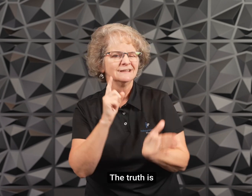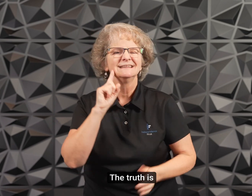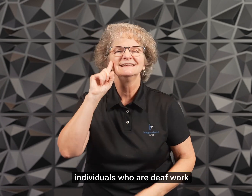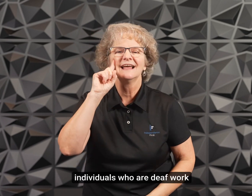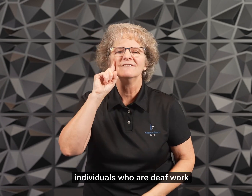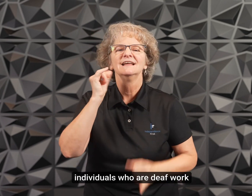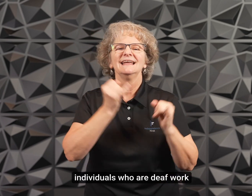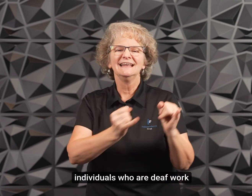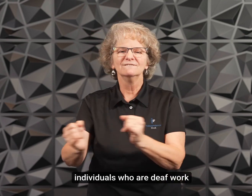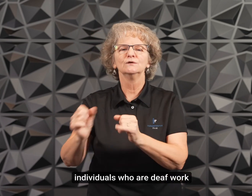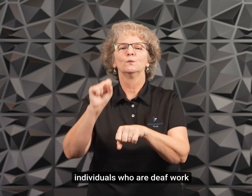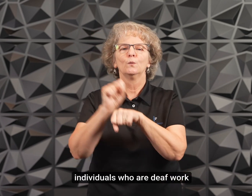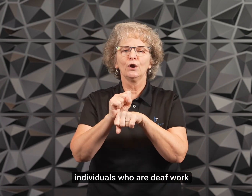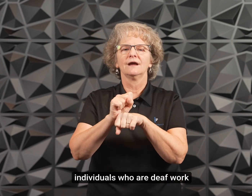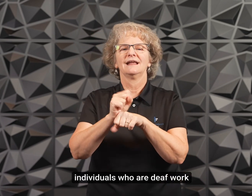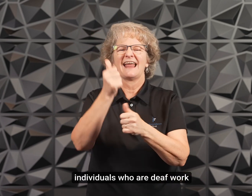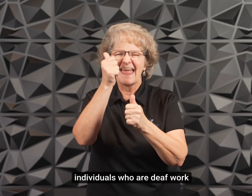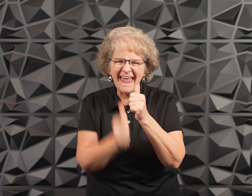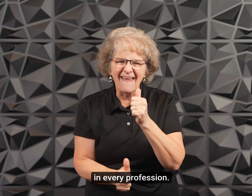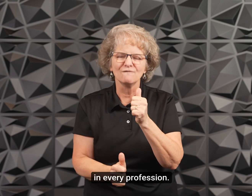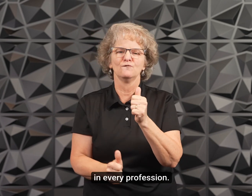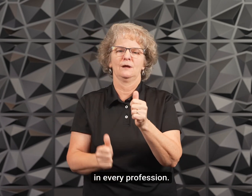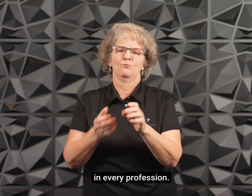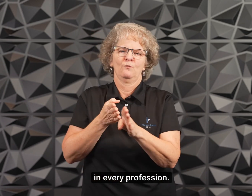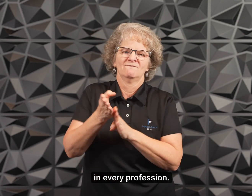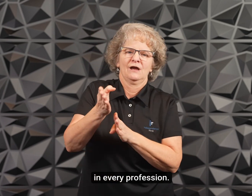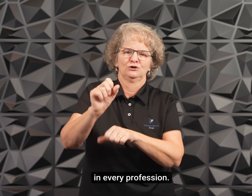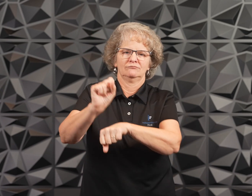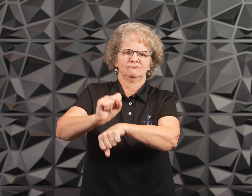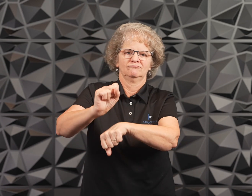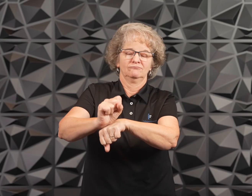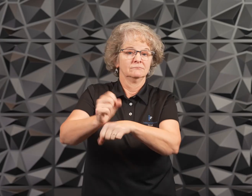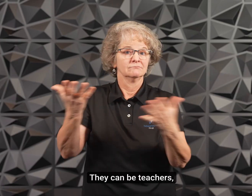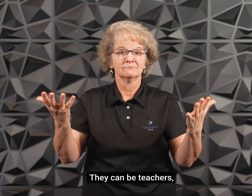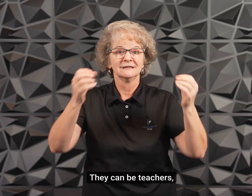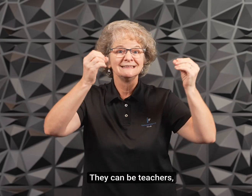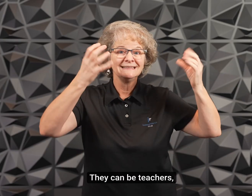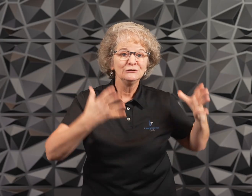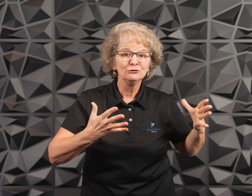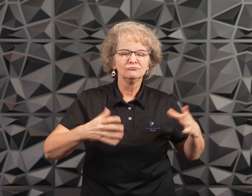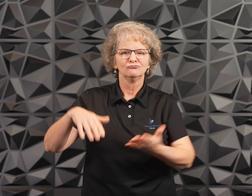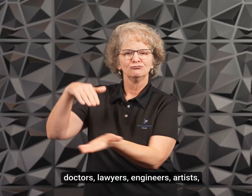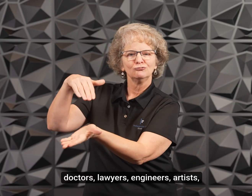is, individuals who are deaf work in every profession. They can be teachers,